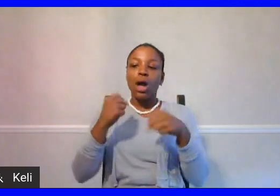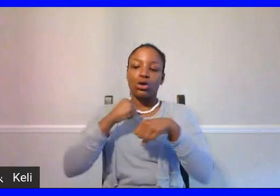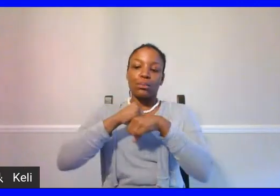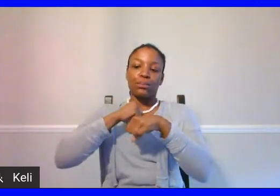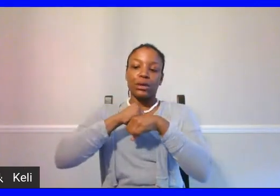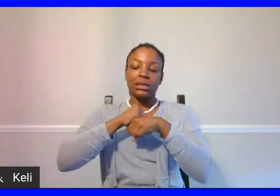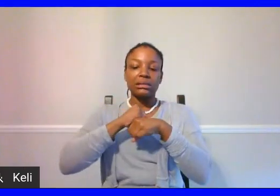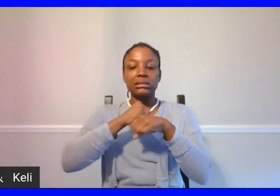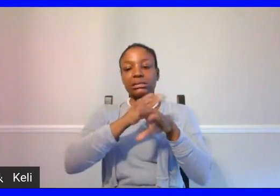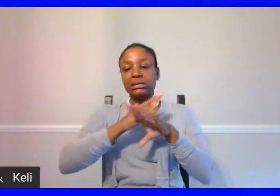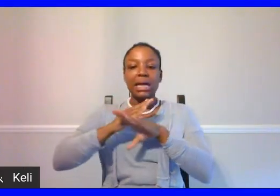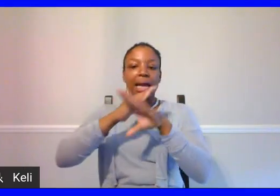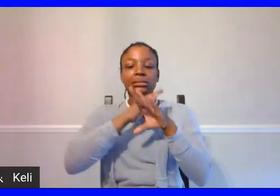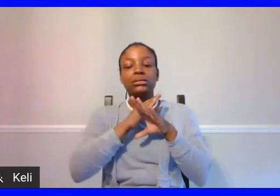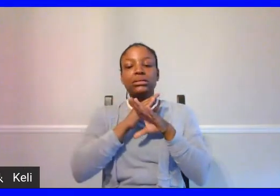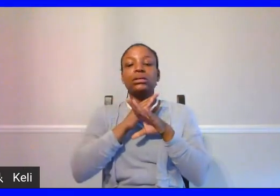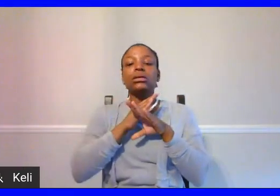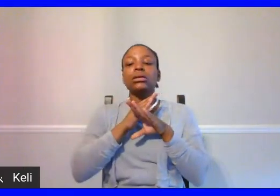abolitionist candidates